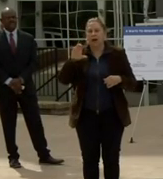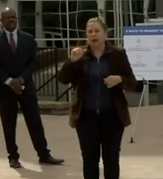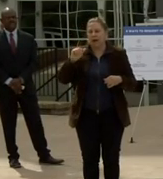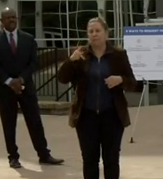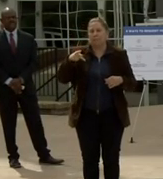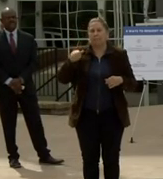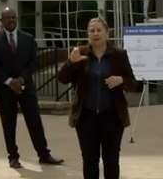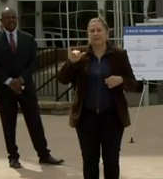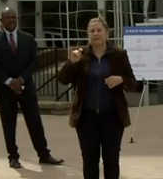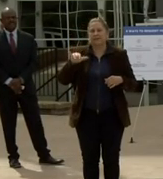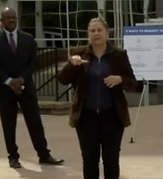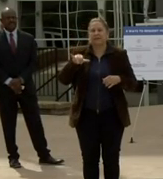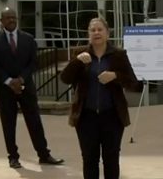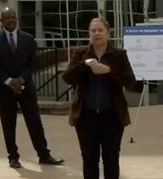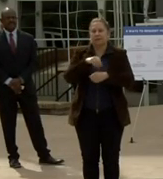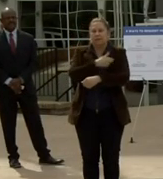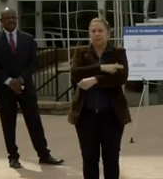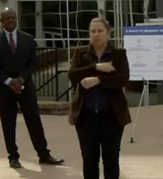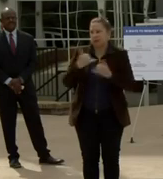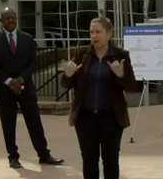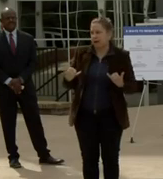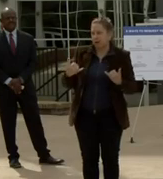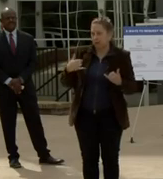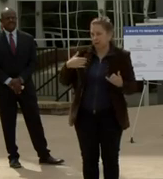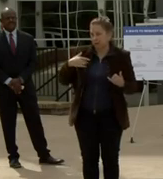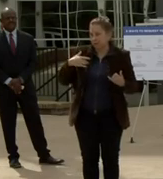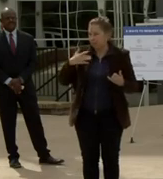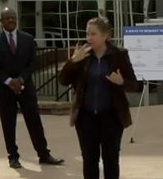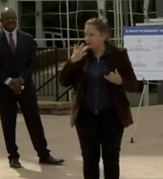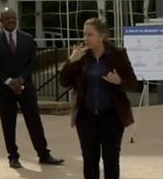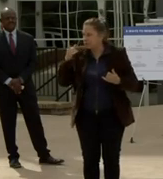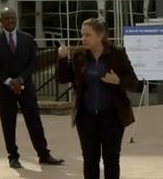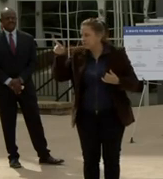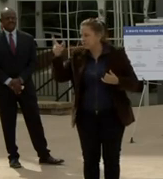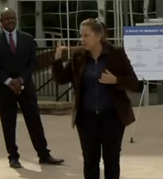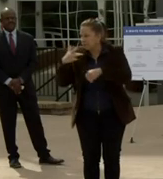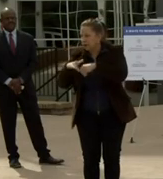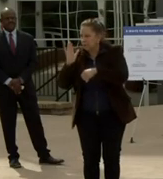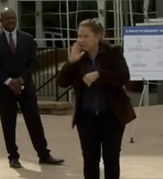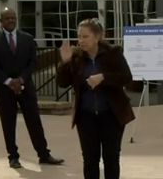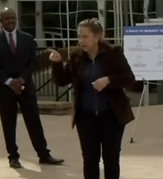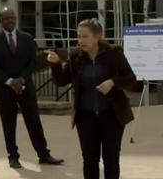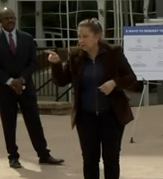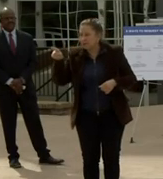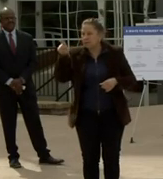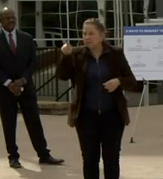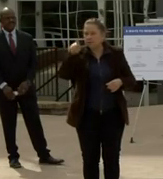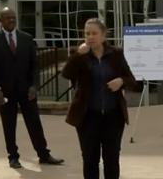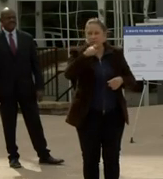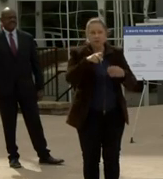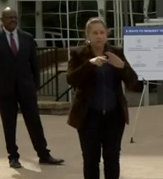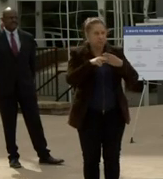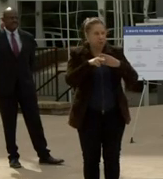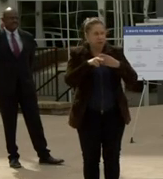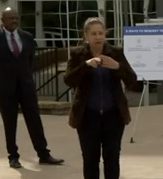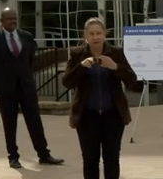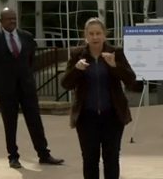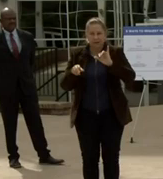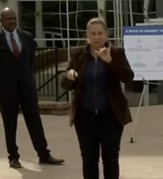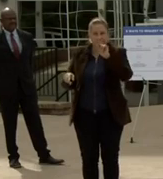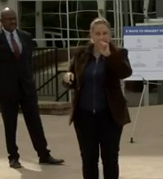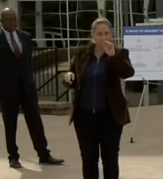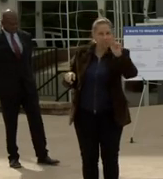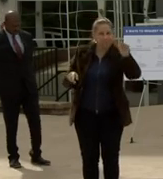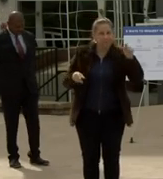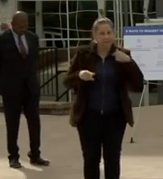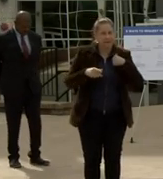buildings, and we're looking for capacity that we can stand up on a temporary basis. And so we're undergoing that type of planning